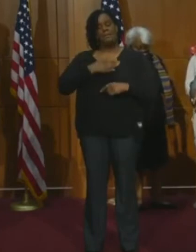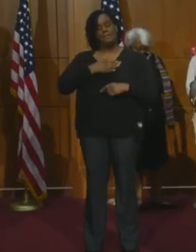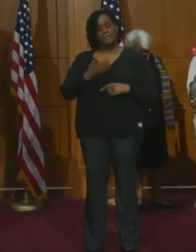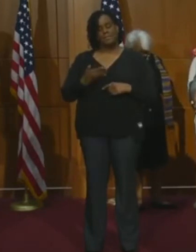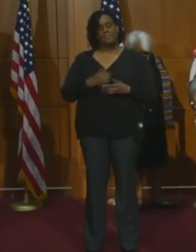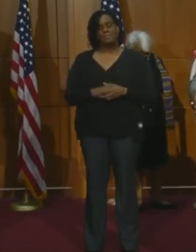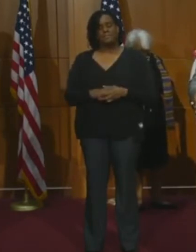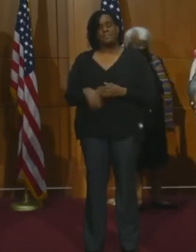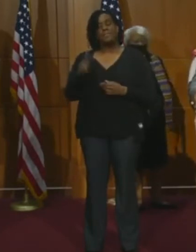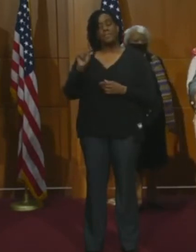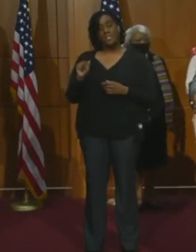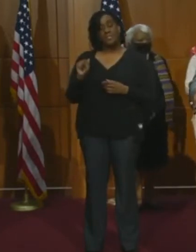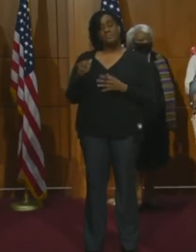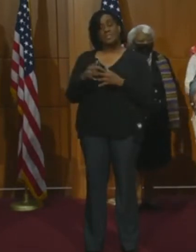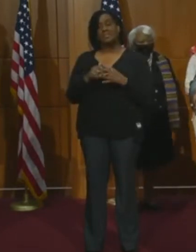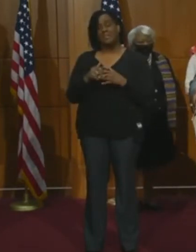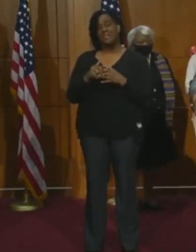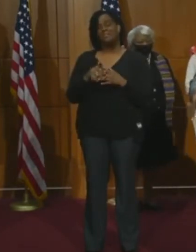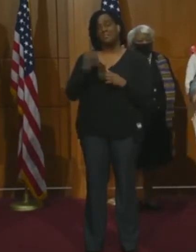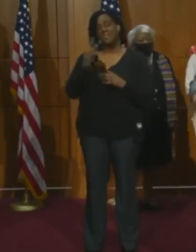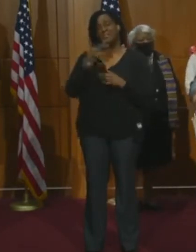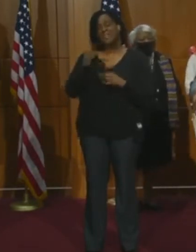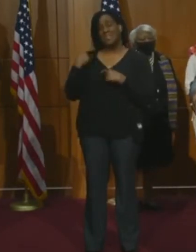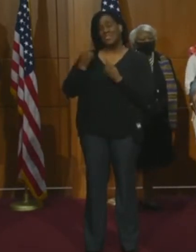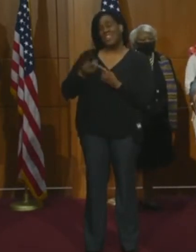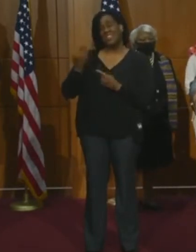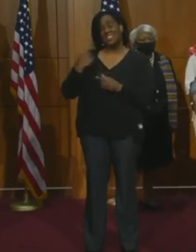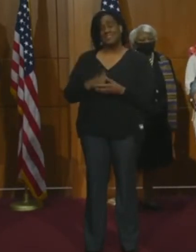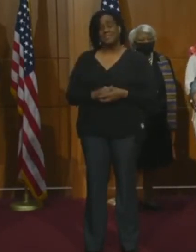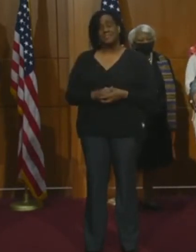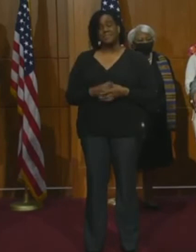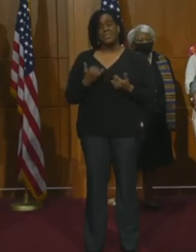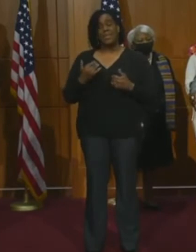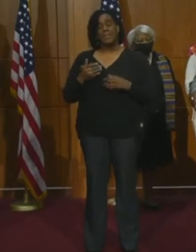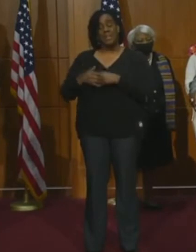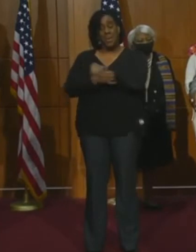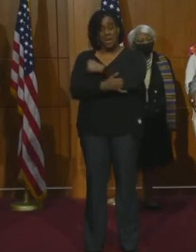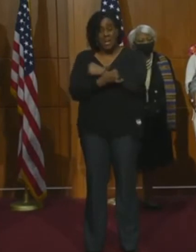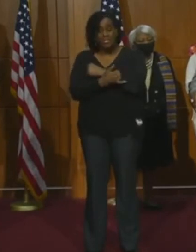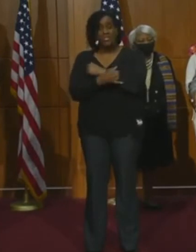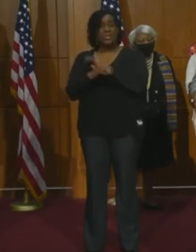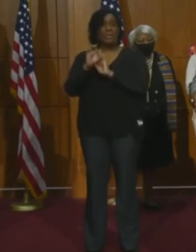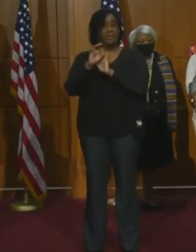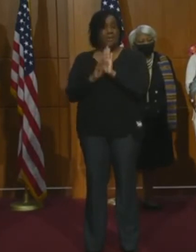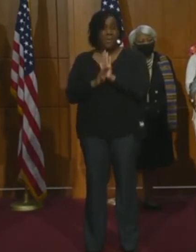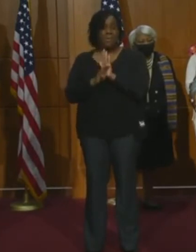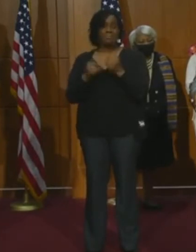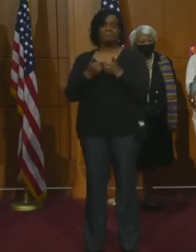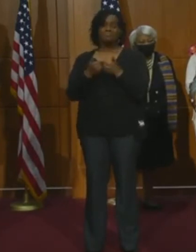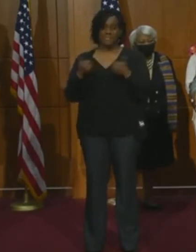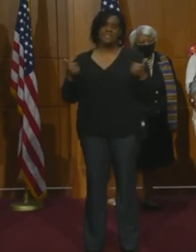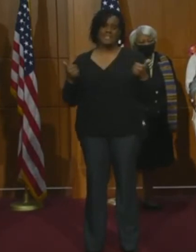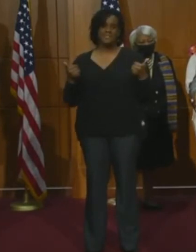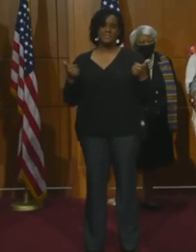and America has seen better days. We are a country and a commonwealth that is divided. We are a country and a state